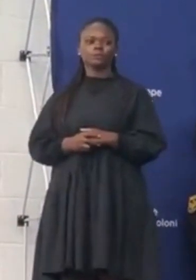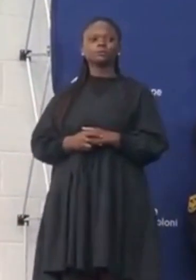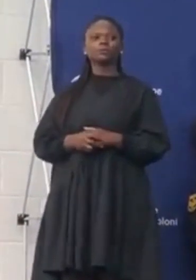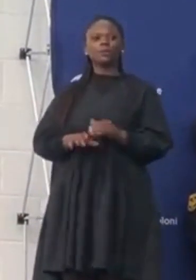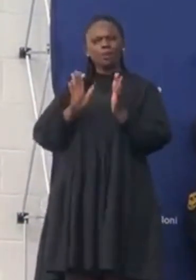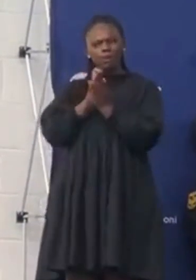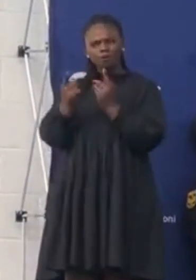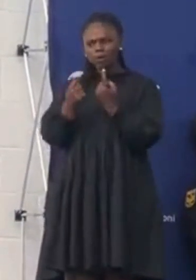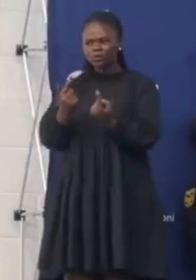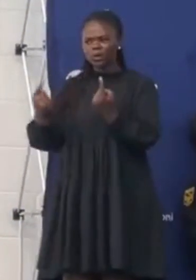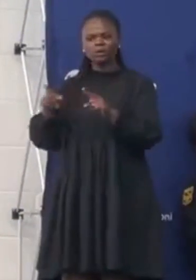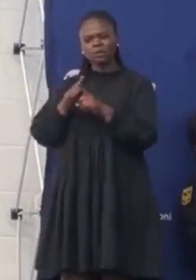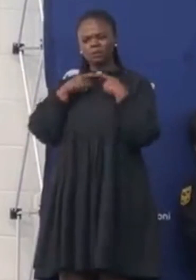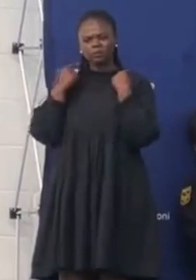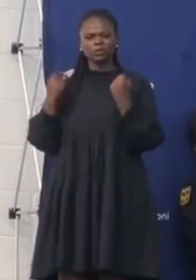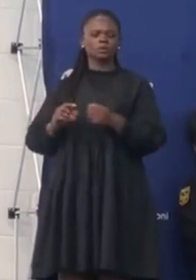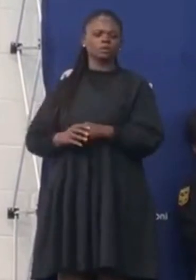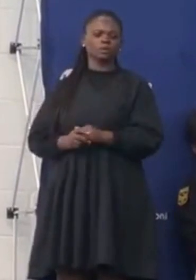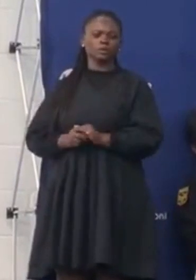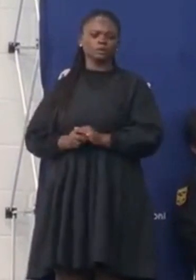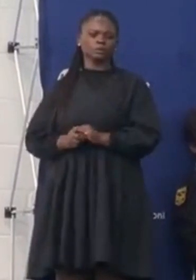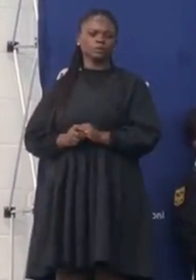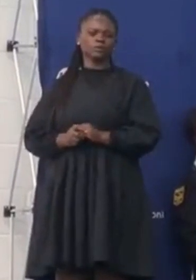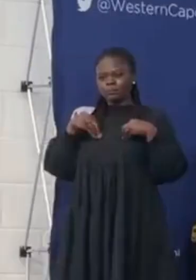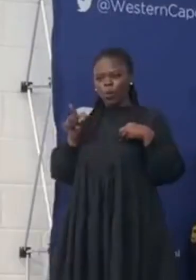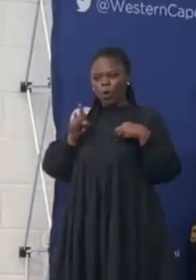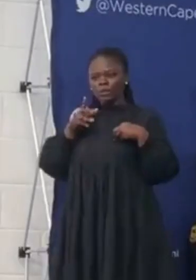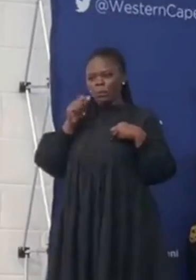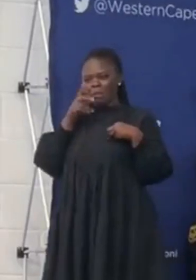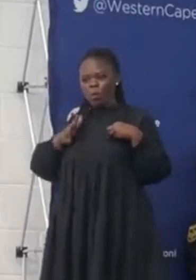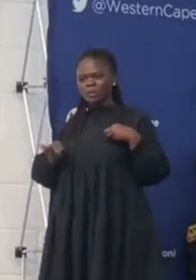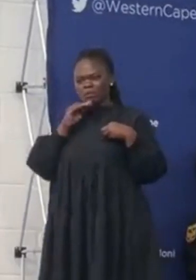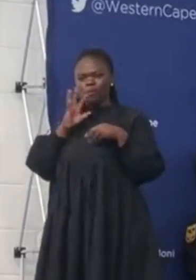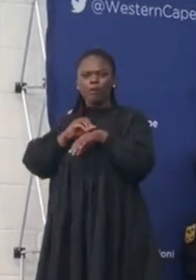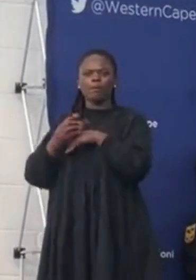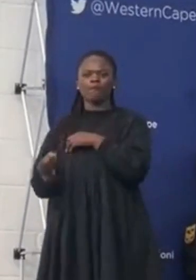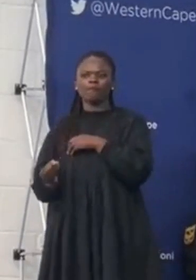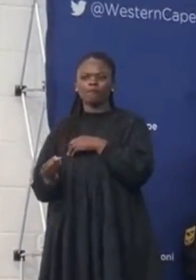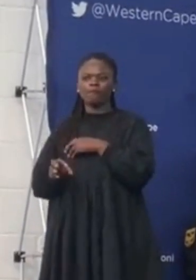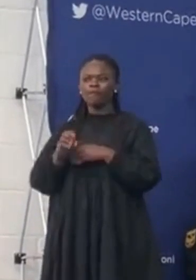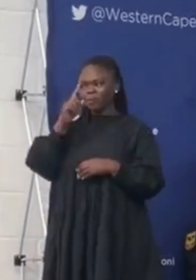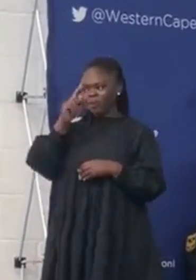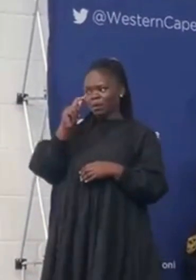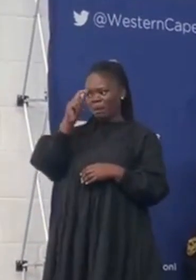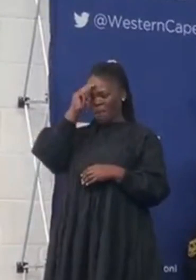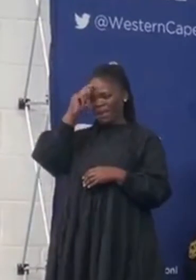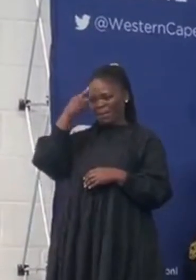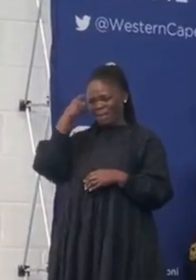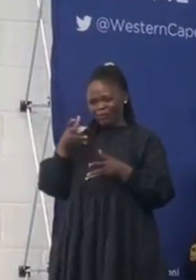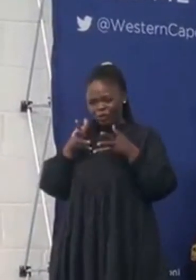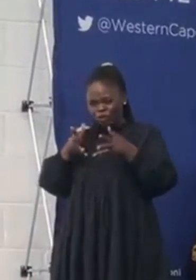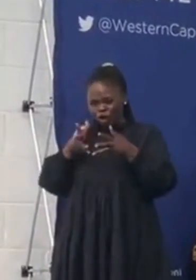2022. 1115 people, mostly women, were raped during the same period in the province. Alcohol and drug